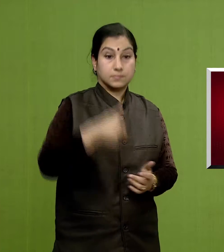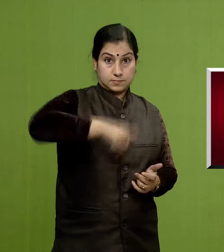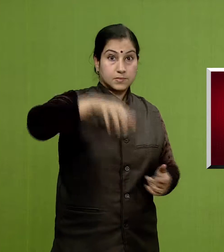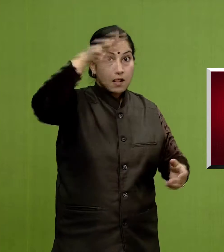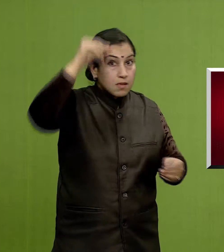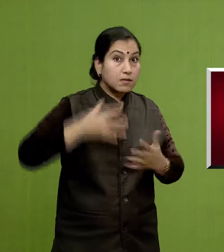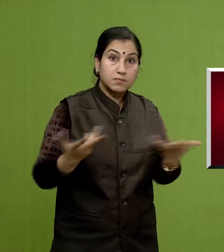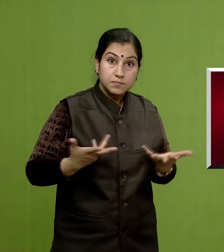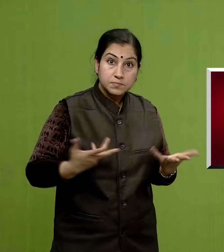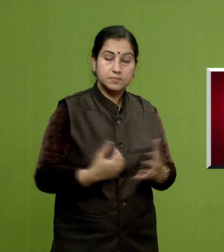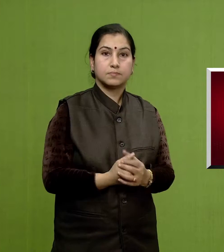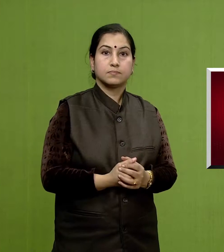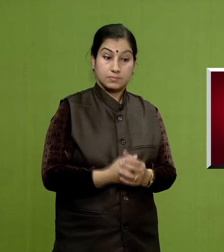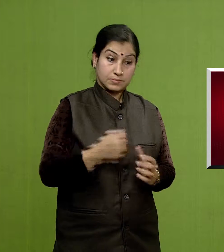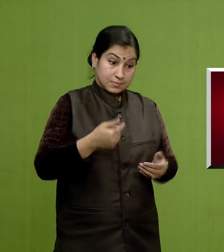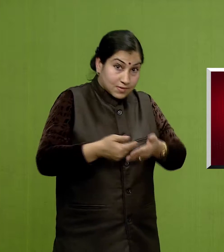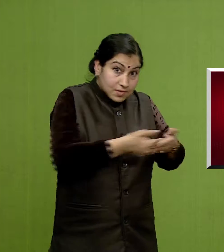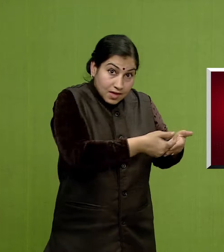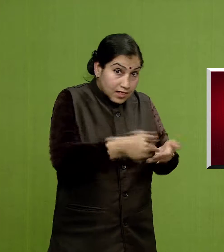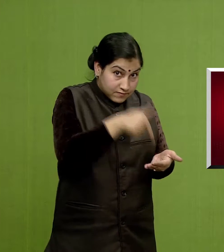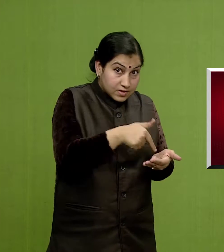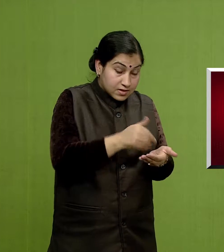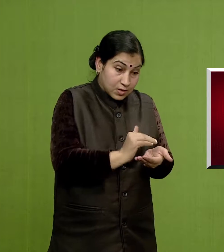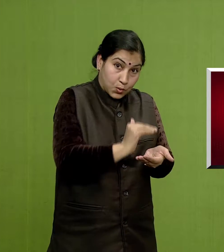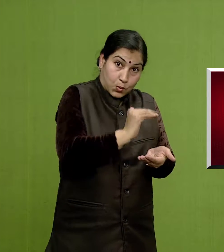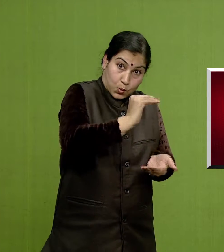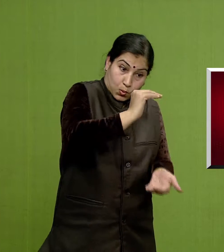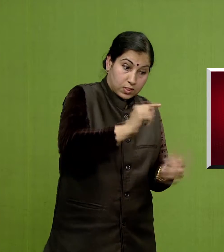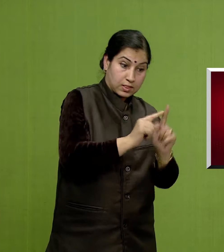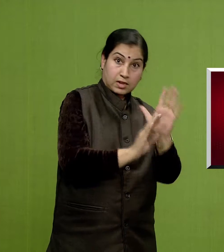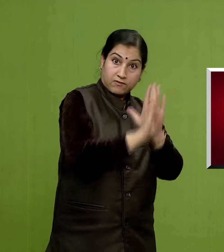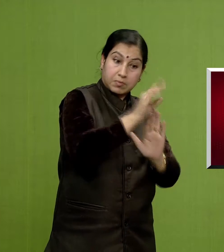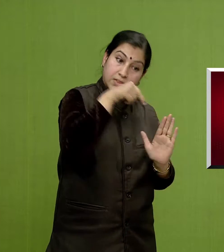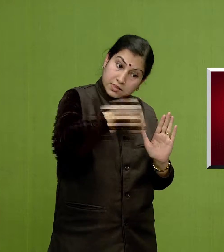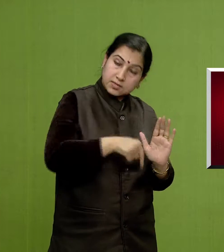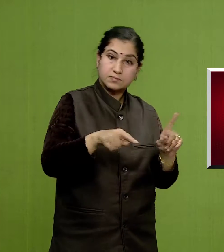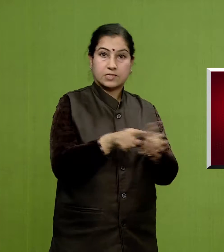about Yadvi's growth and development in this lesson.